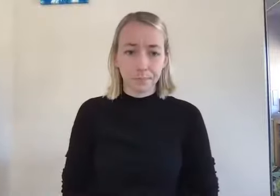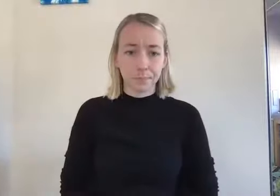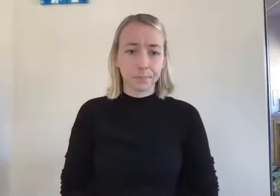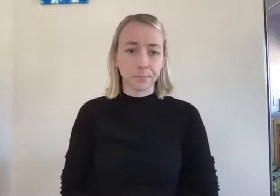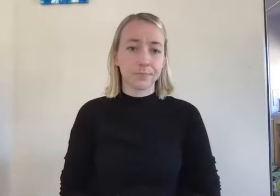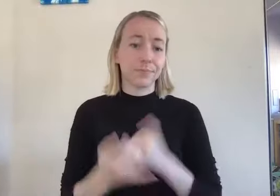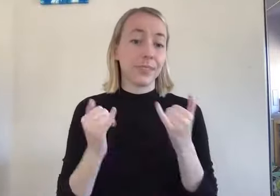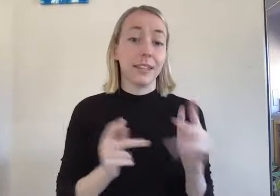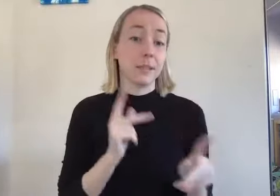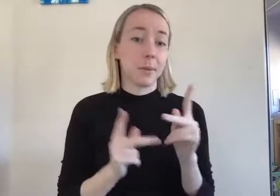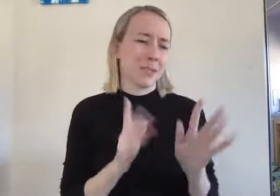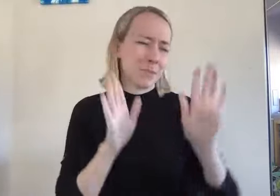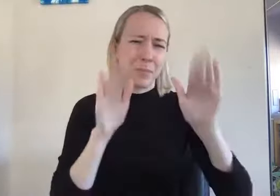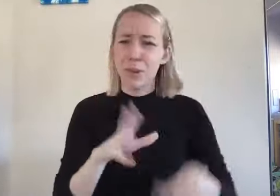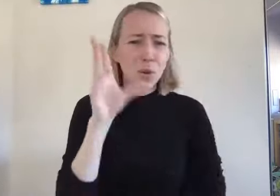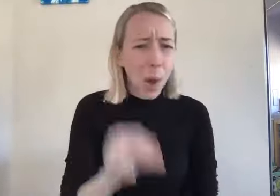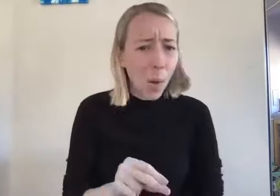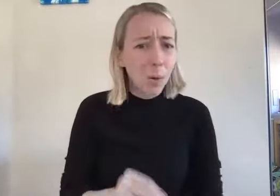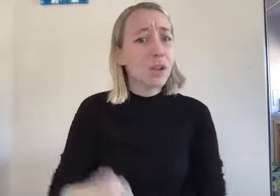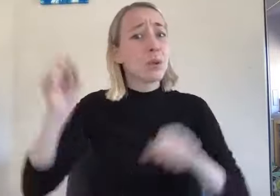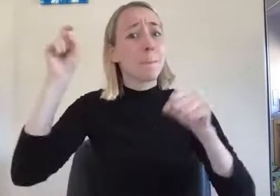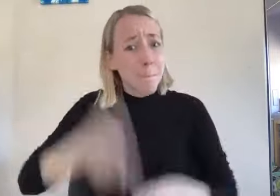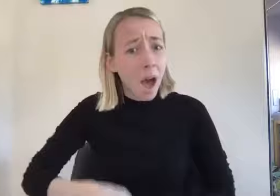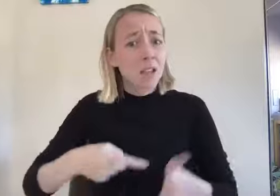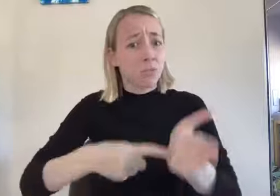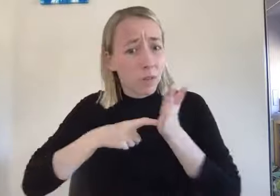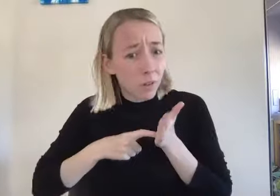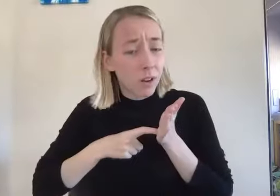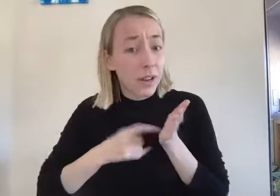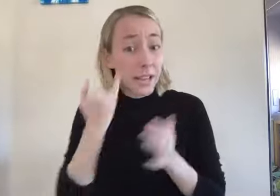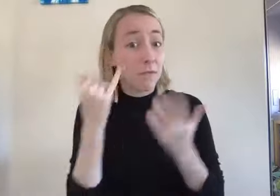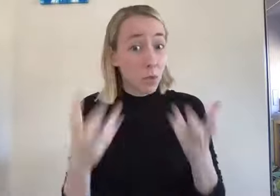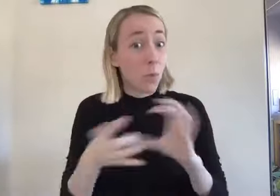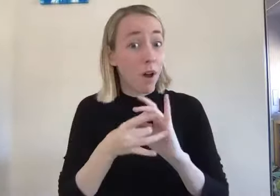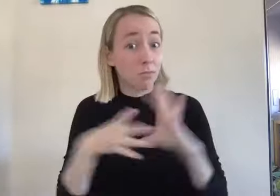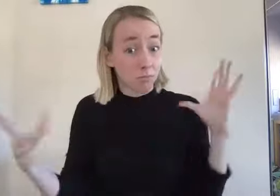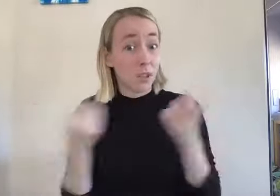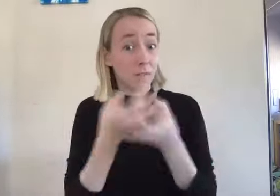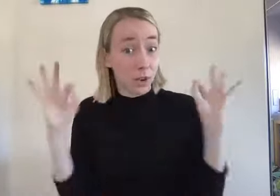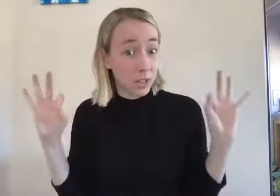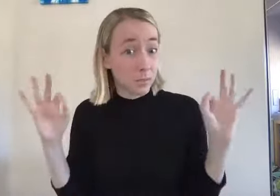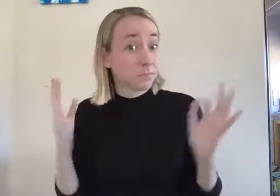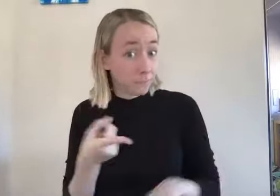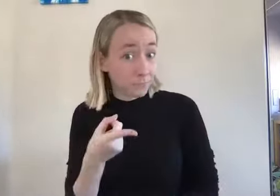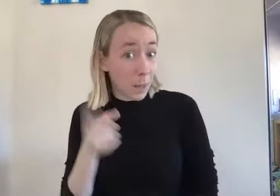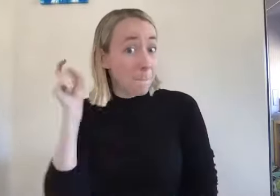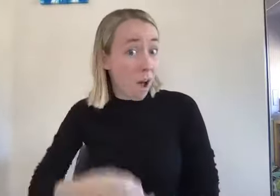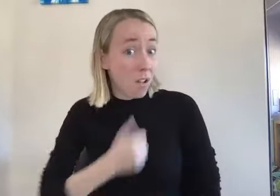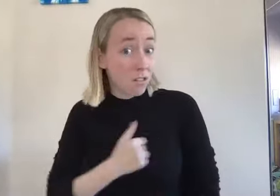have to do those. These people said, that's ridiculous. You absolutely have to do, if you want freedom, how free do you want to